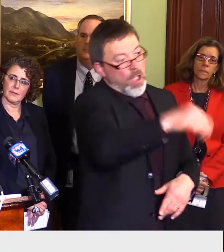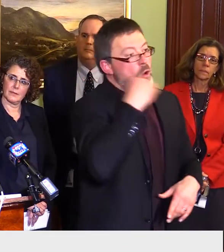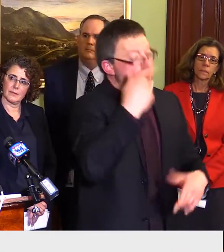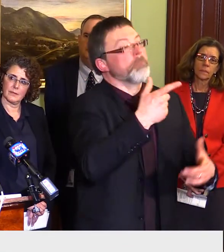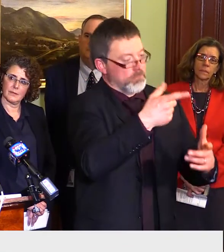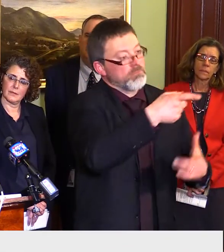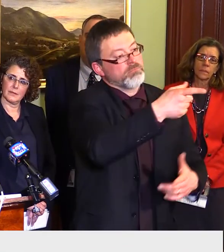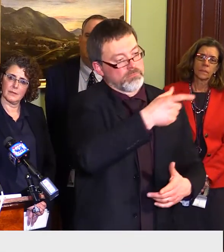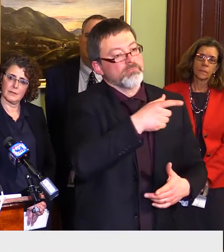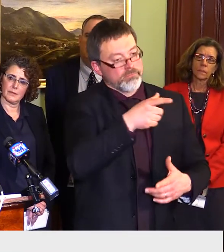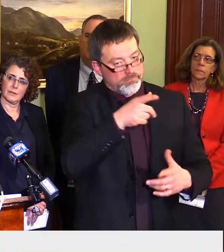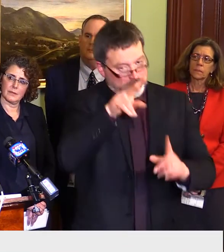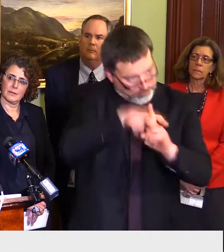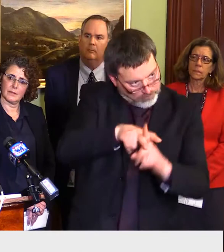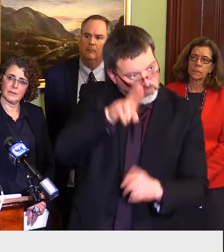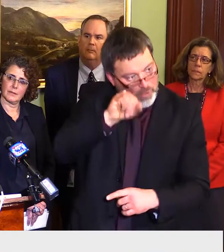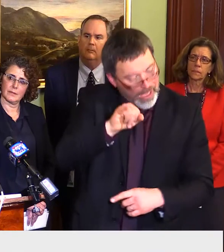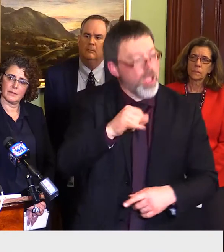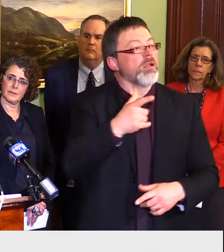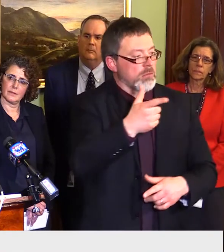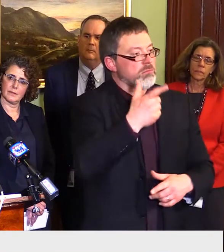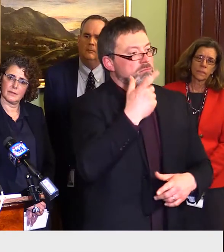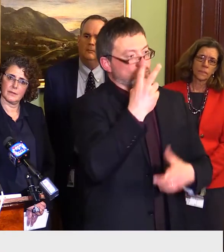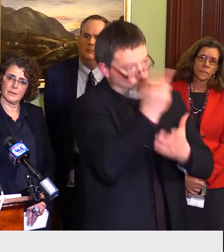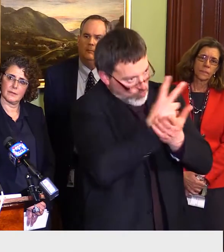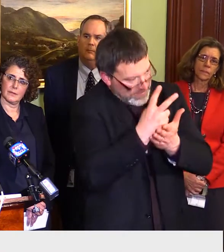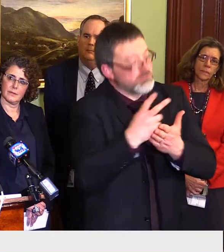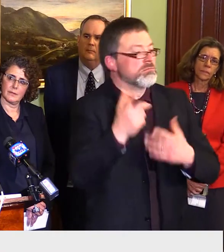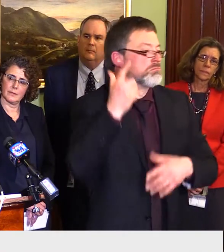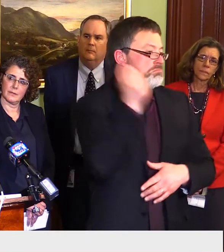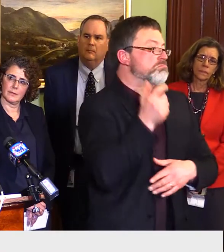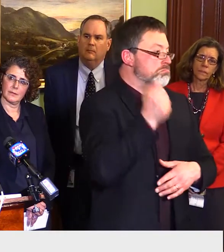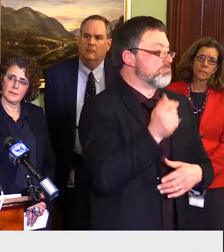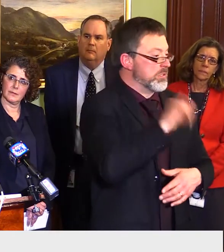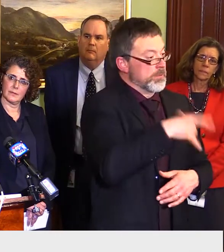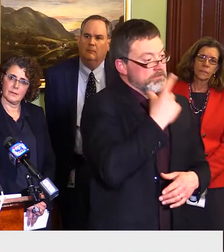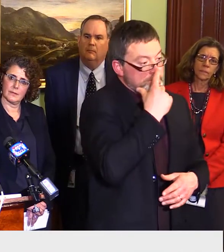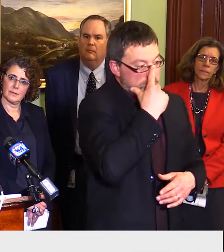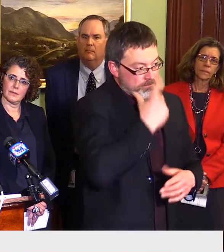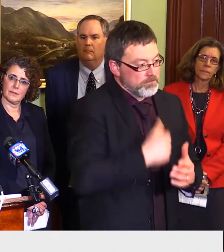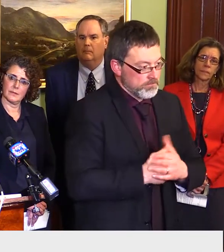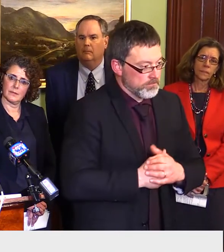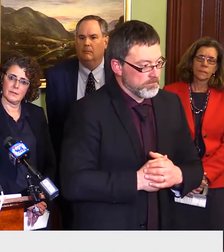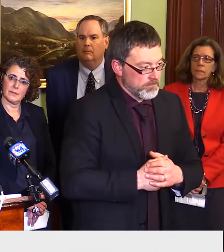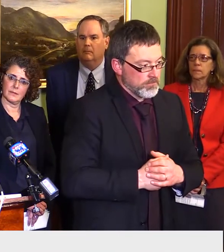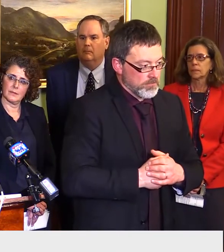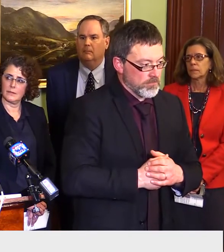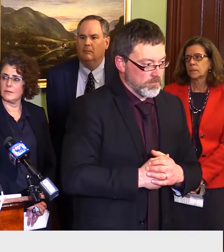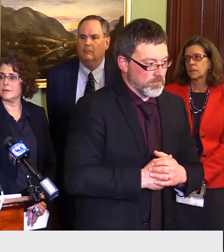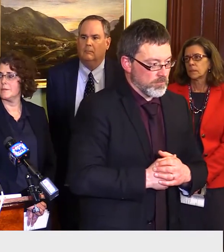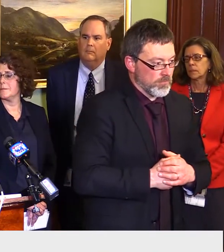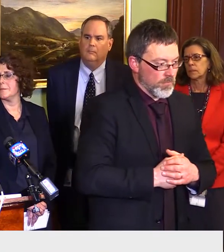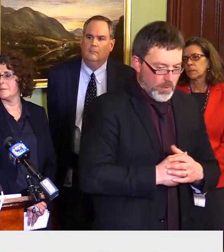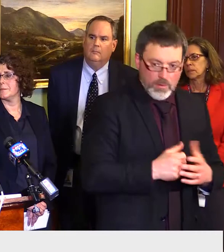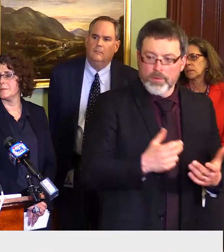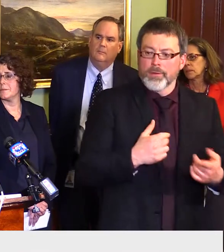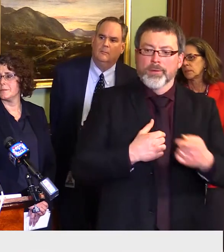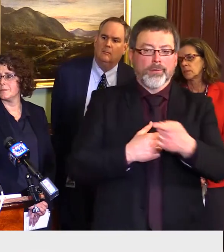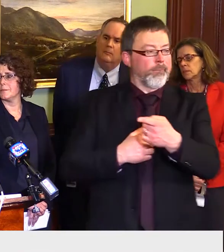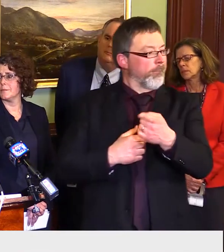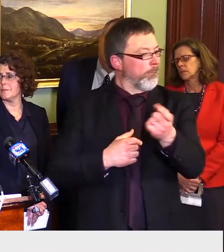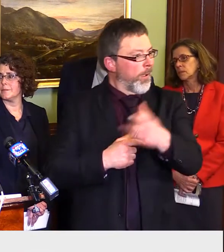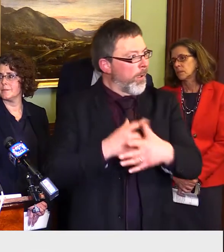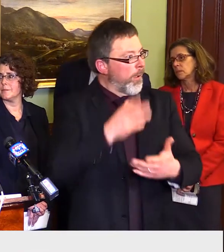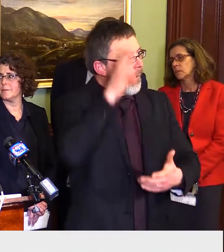we move forward. Obviously, the census is important, but we don't want to put people at risk either. What is your response to